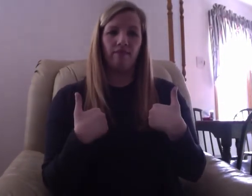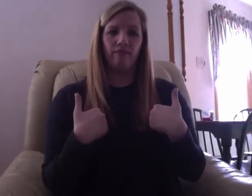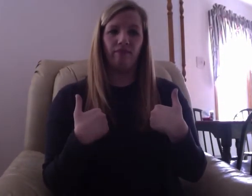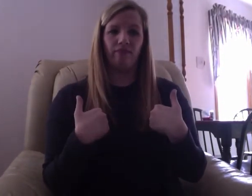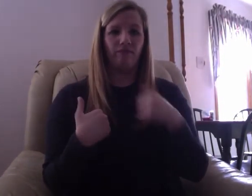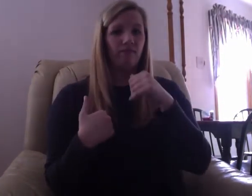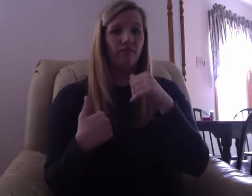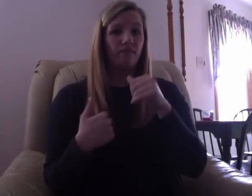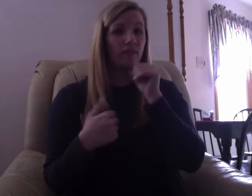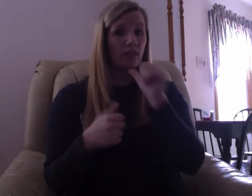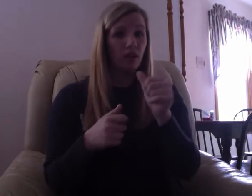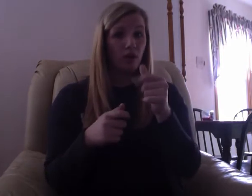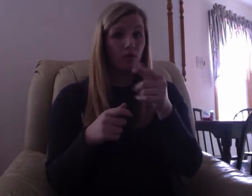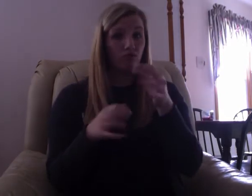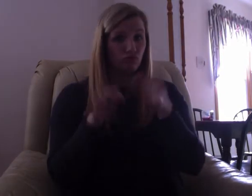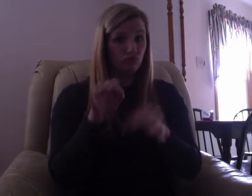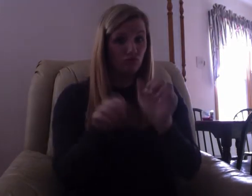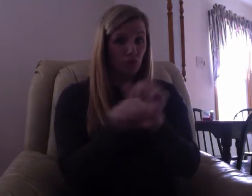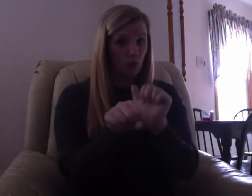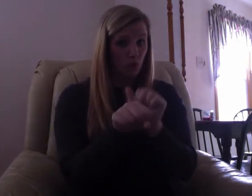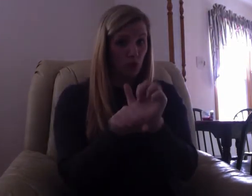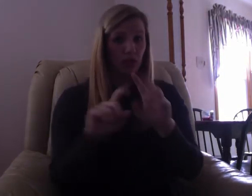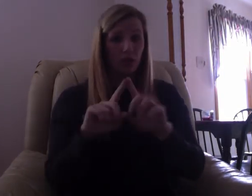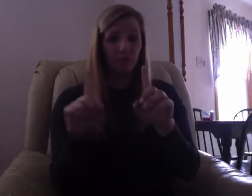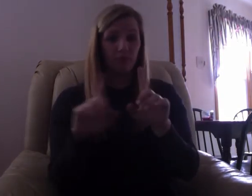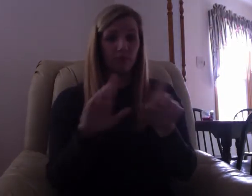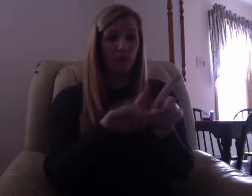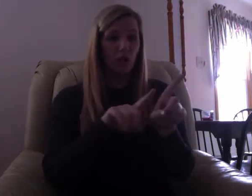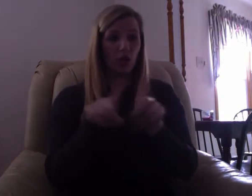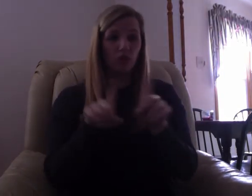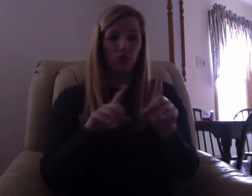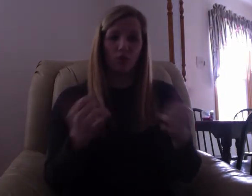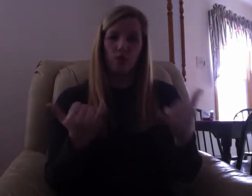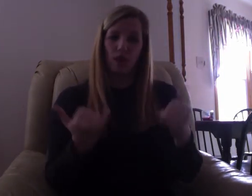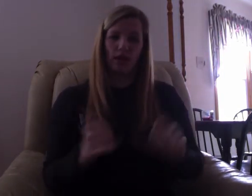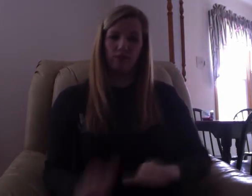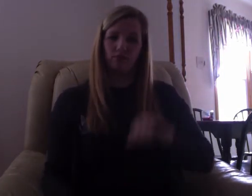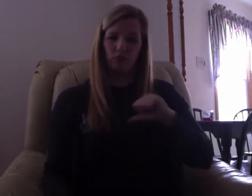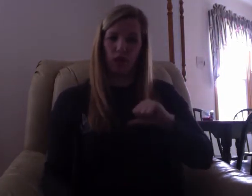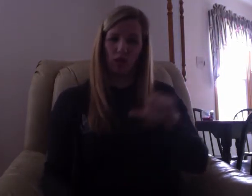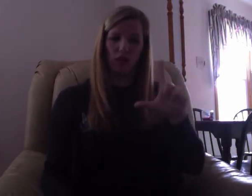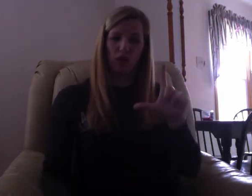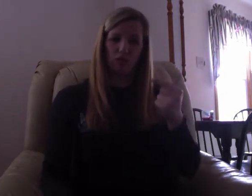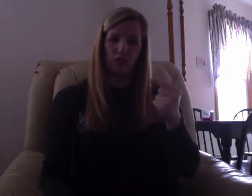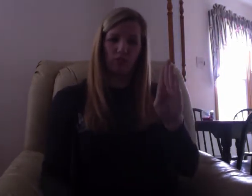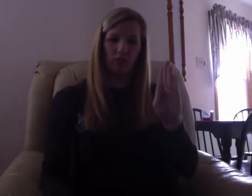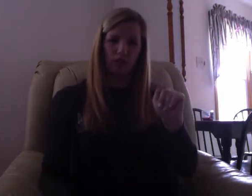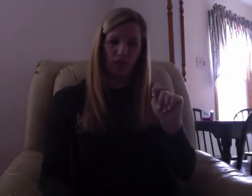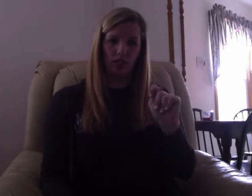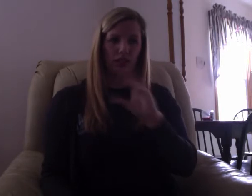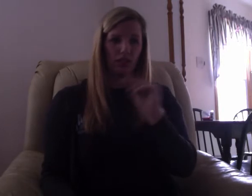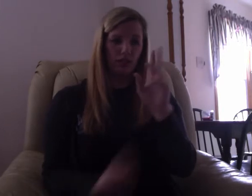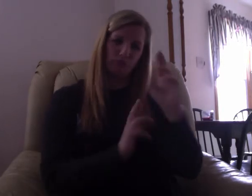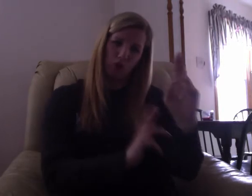worked for LGBT equality, but also identifies LGBT or stood up for others and that sort of thing, and to honor them that, hey, you made